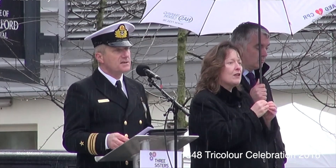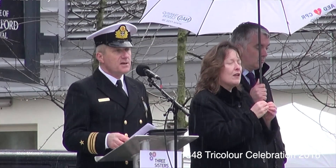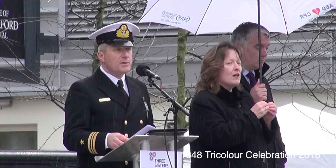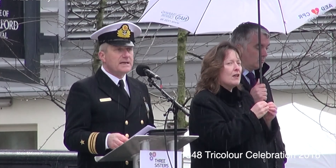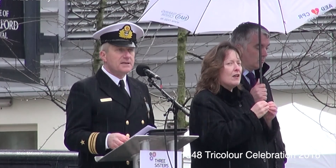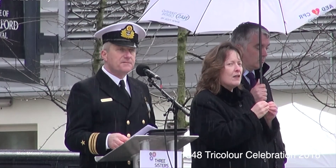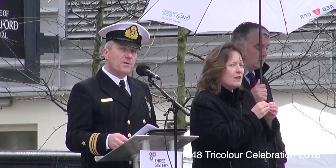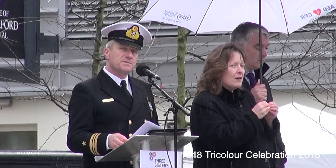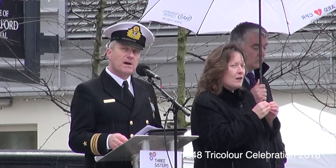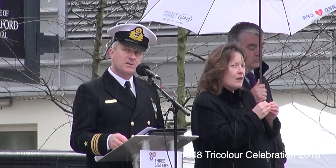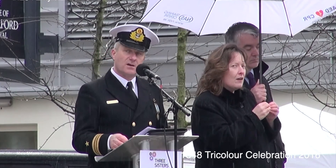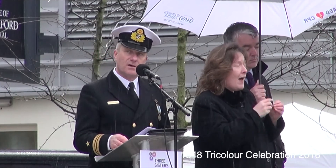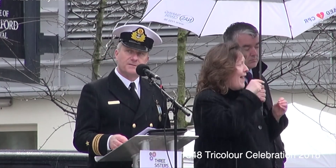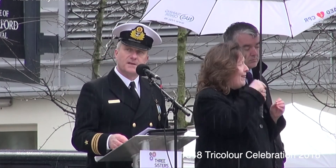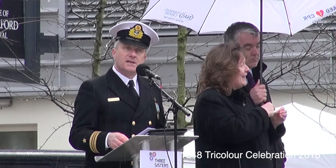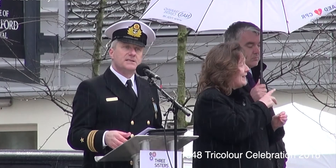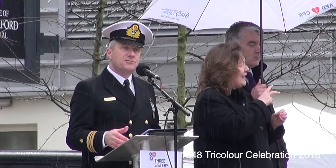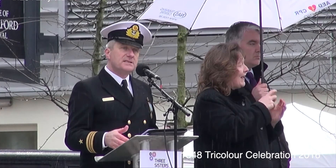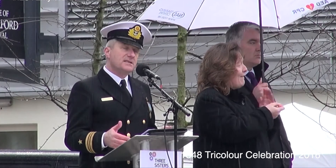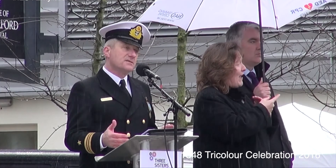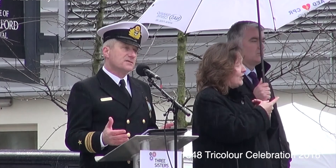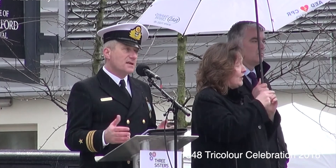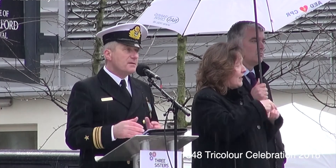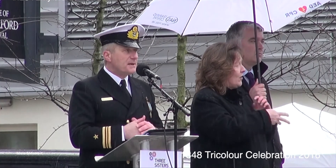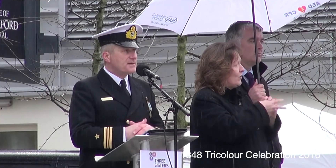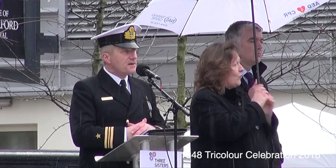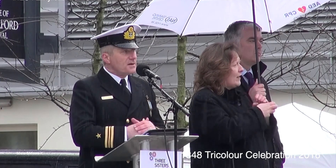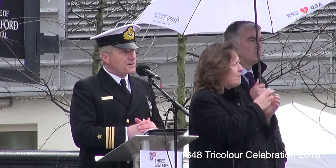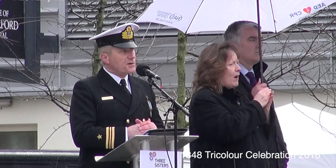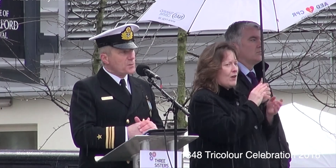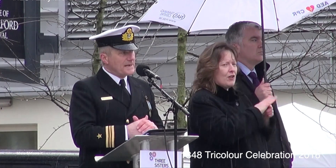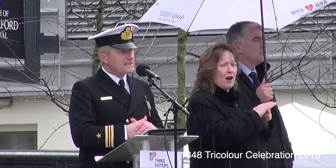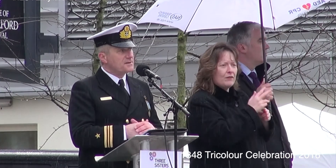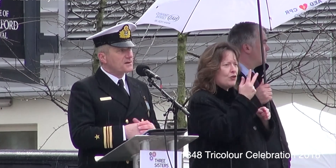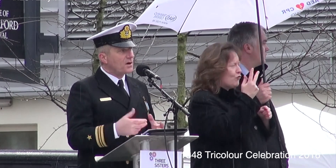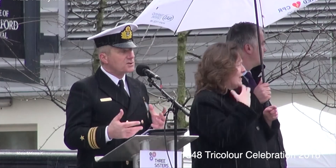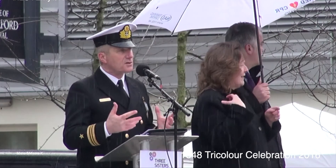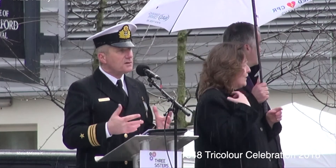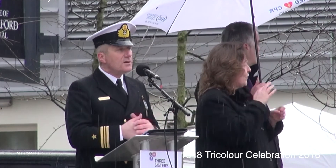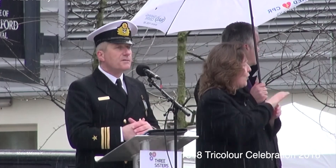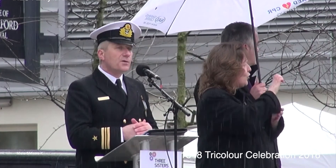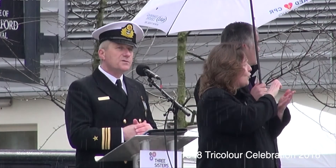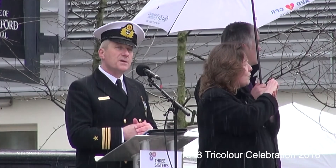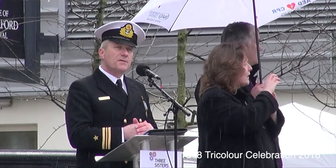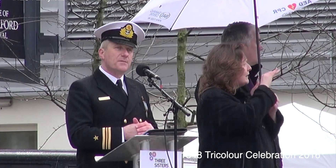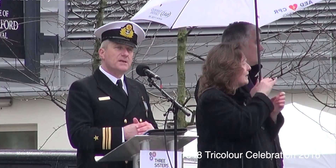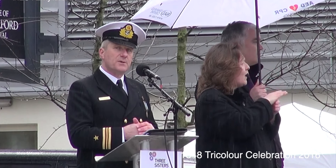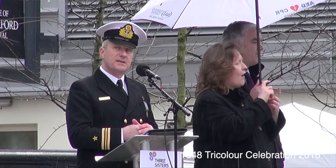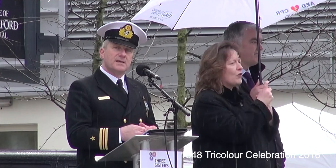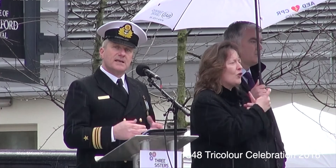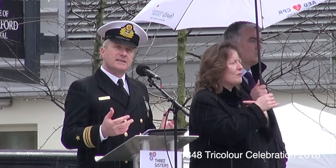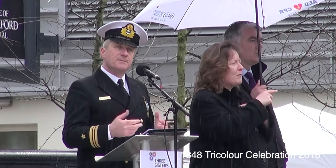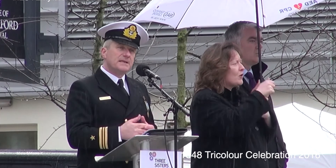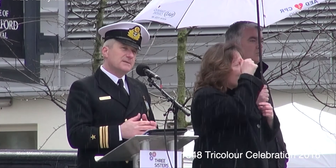here this weekend forms part of the Three Sisters bid for the European City of Culture. For those of you who are not familiar